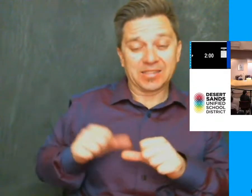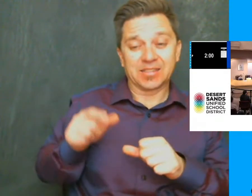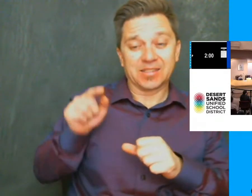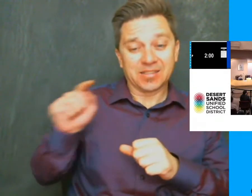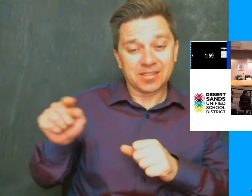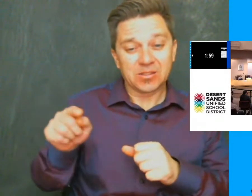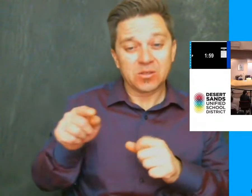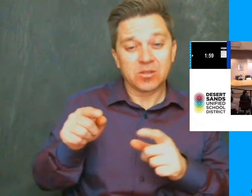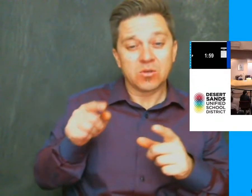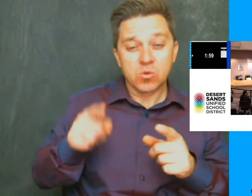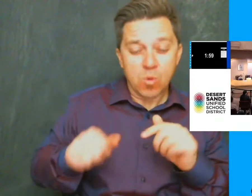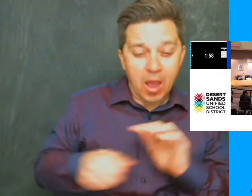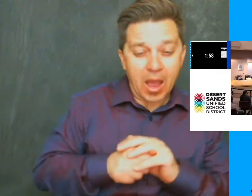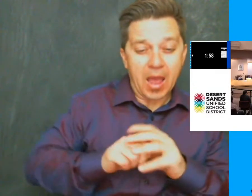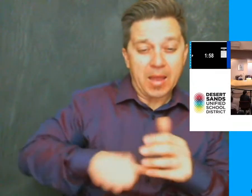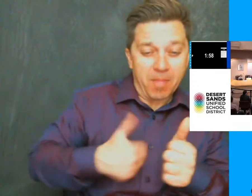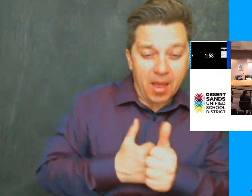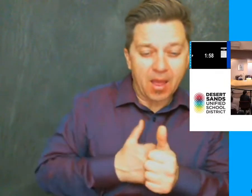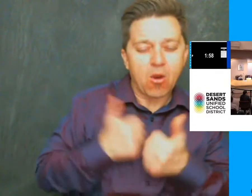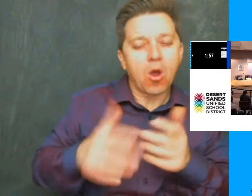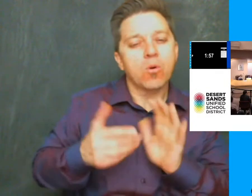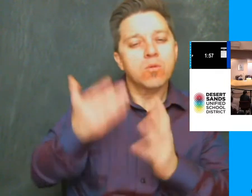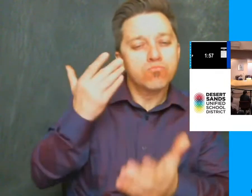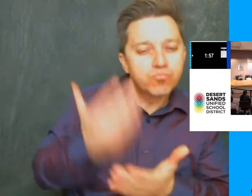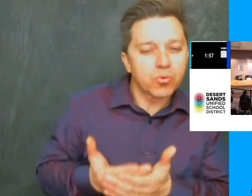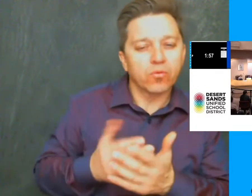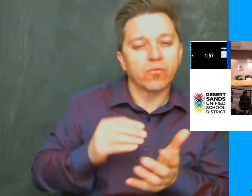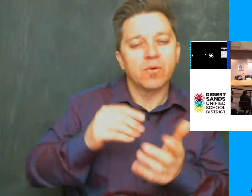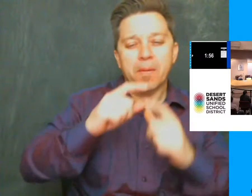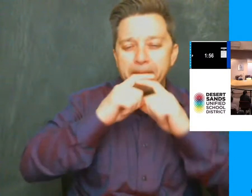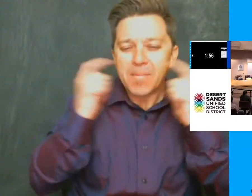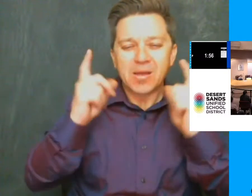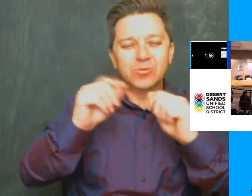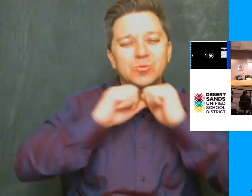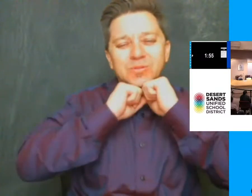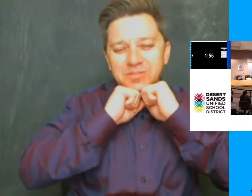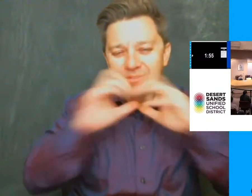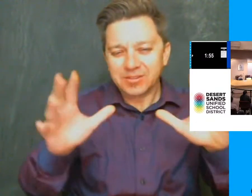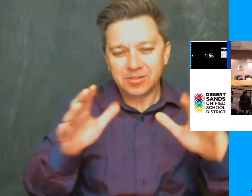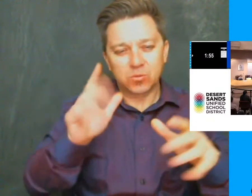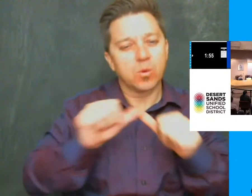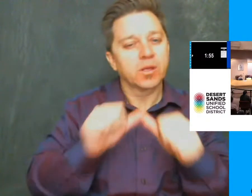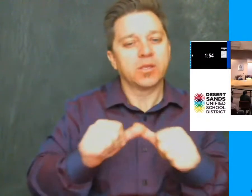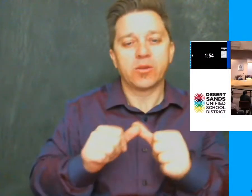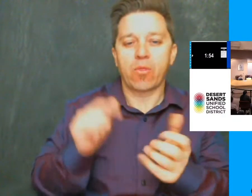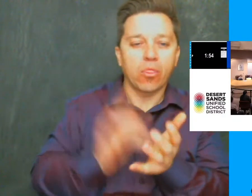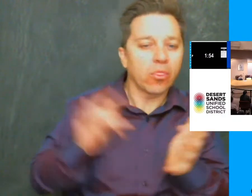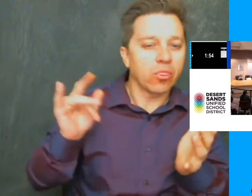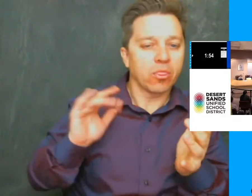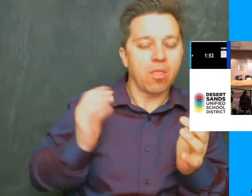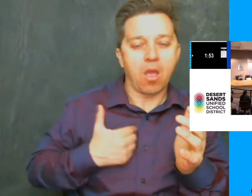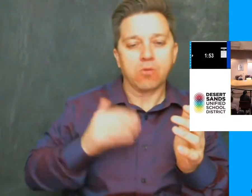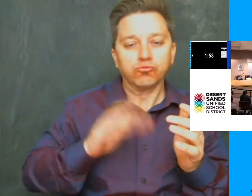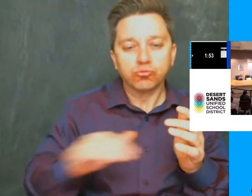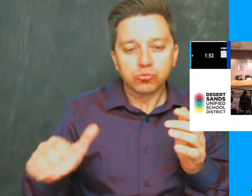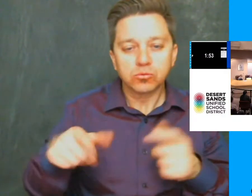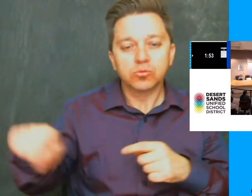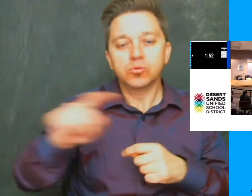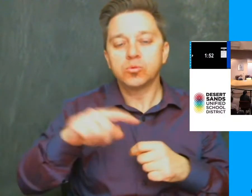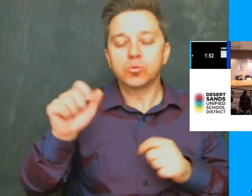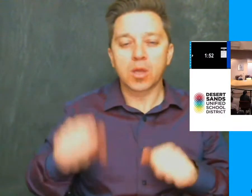when the science you hide behind already proves masks do nothing. You will continue to make money off our children so you can